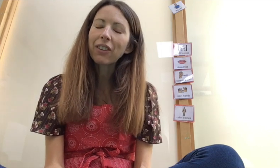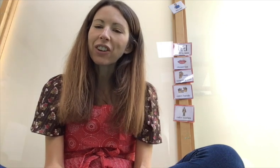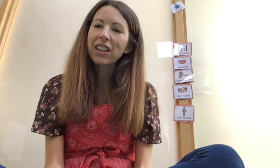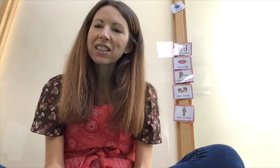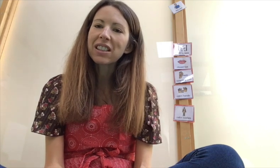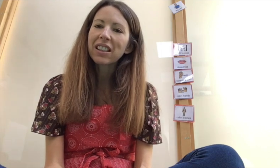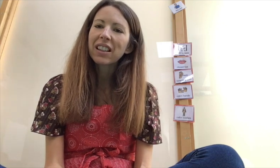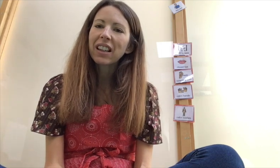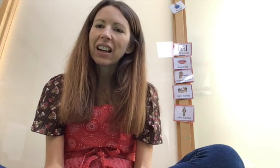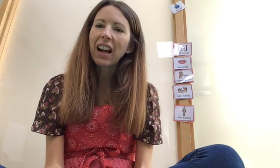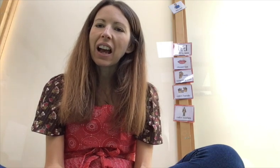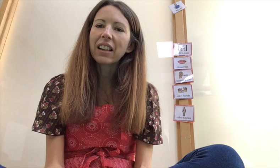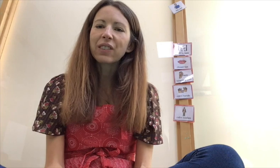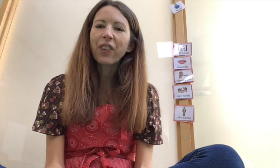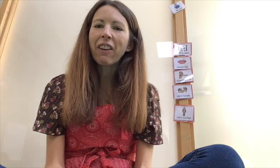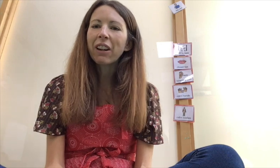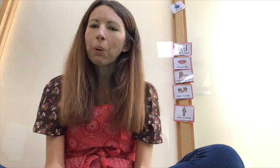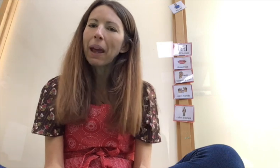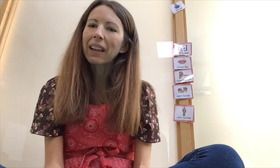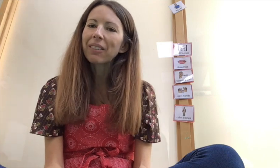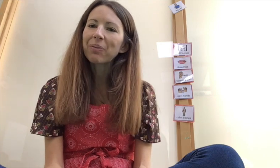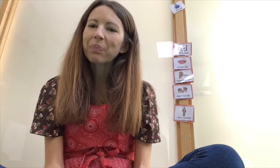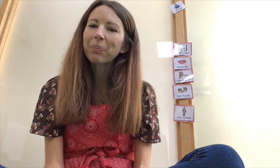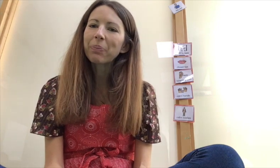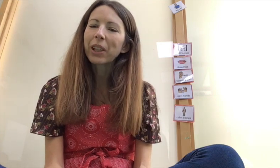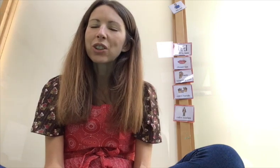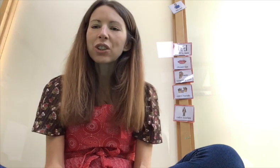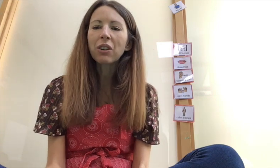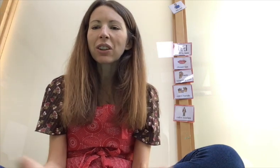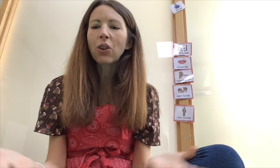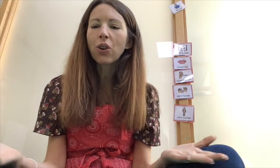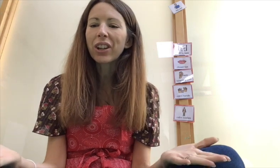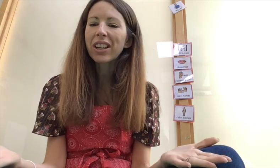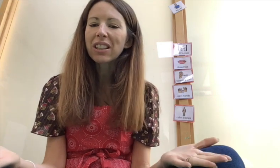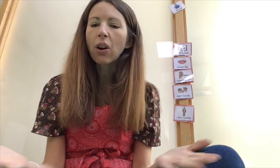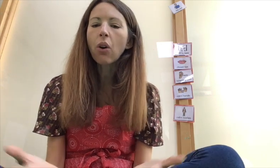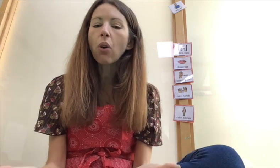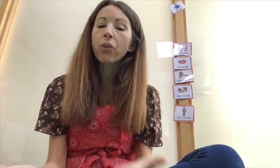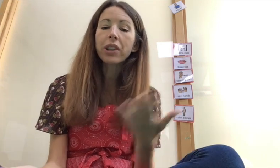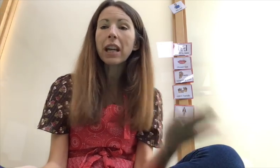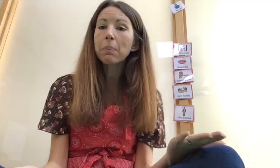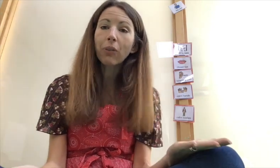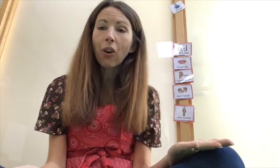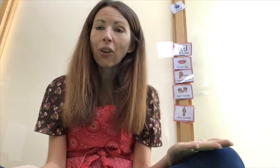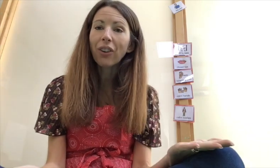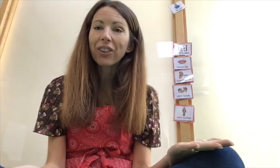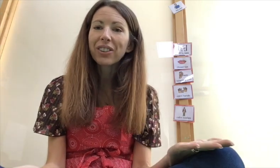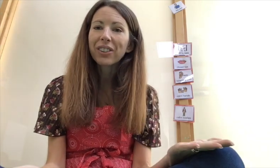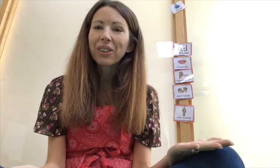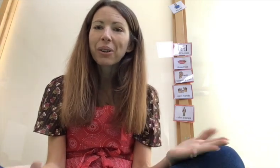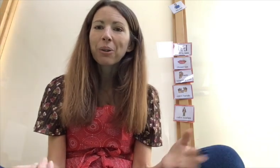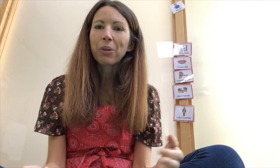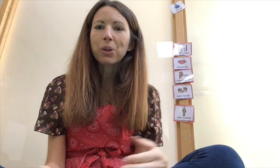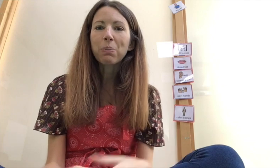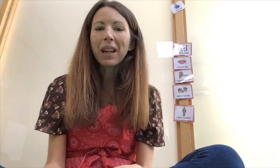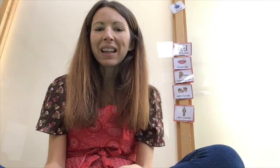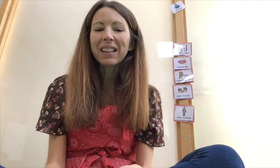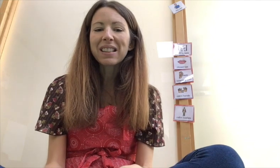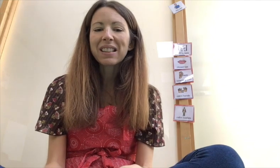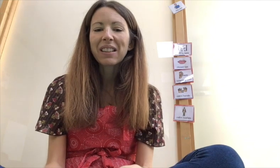breakfast and it's very quick because you can organise it all the day before, which means